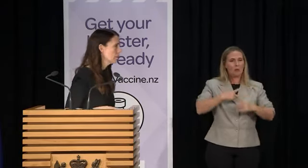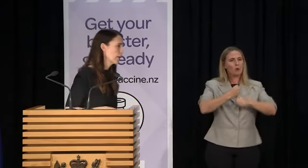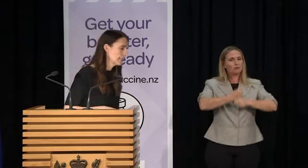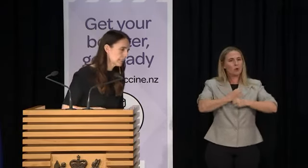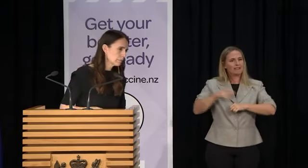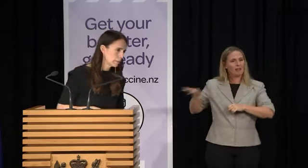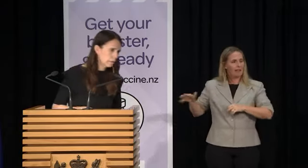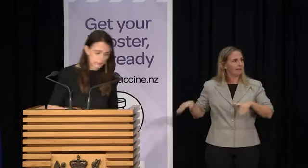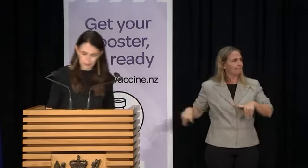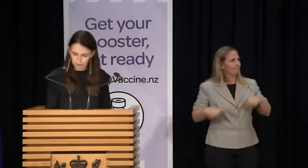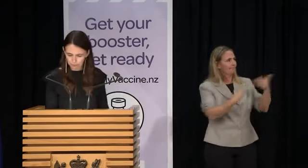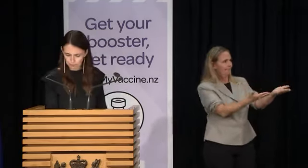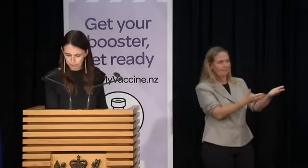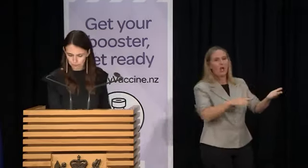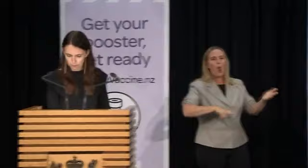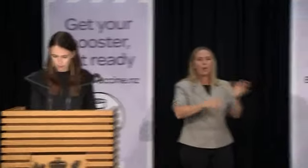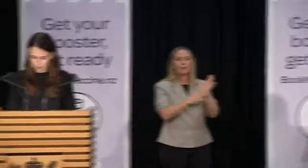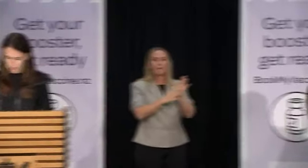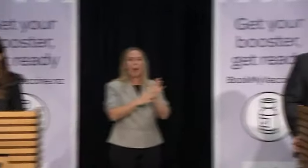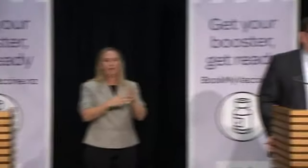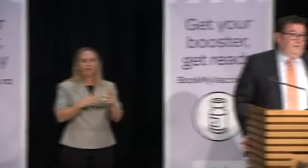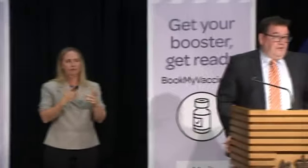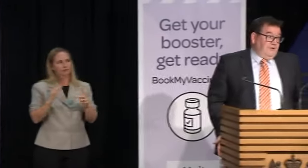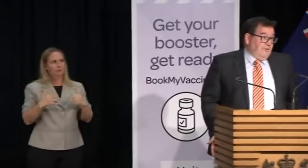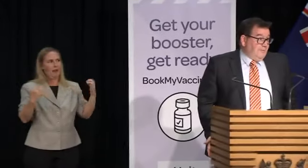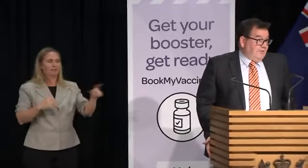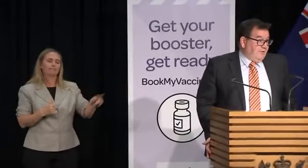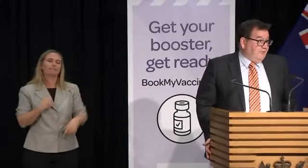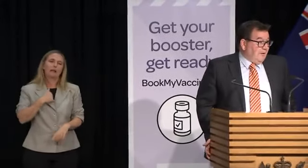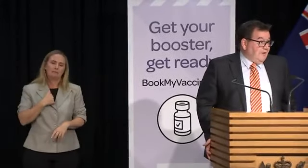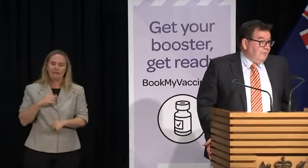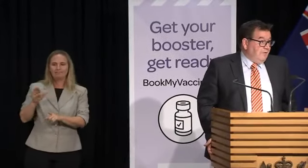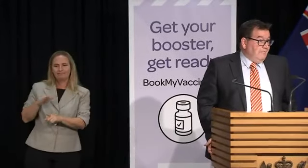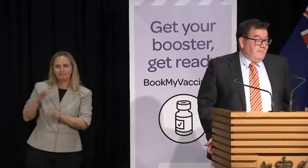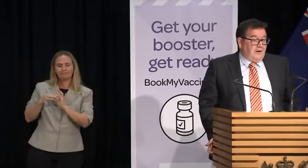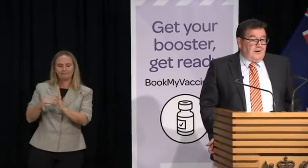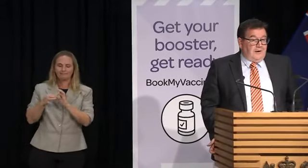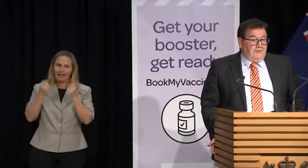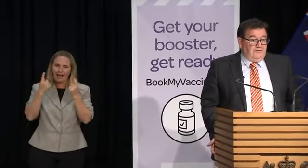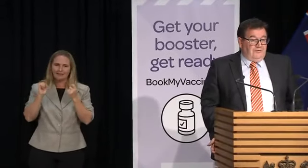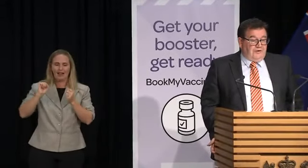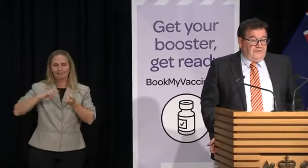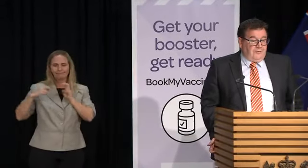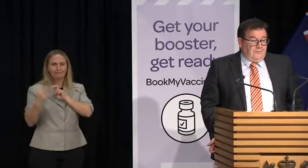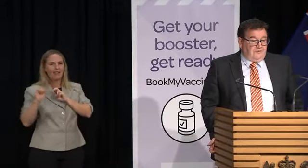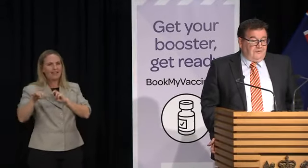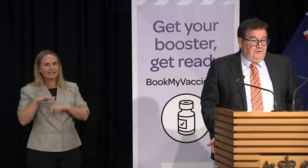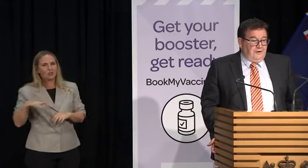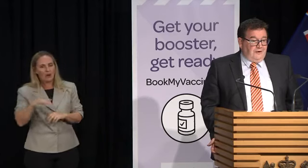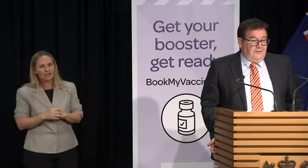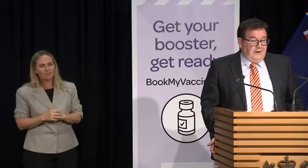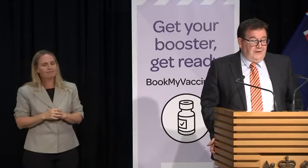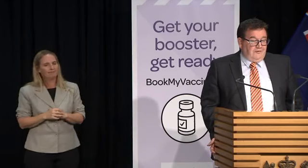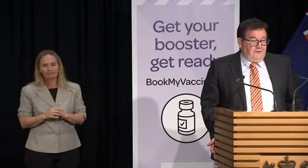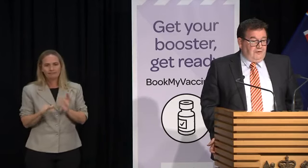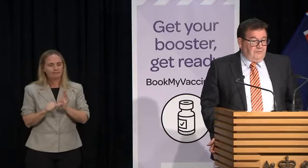member of parliament, or hand to the Deputy Prime Minister. Well, the thing I would say is that I sympathise or empathise greatly with them. And this is, as the Prime Minister said